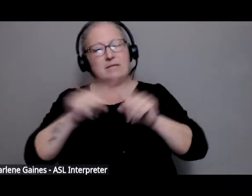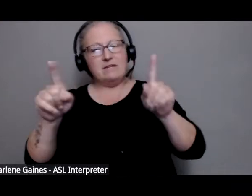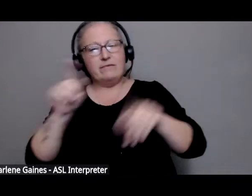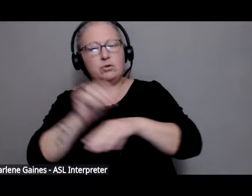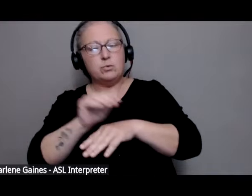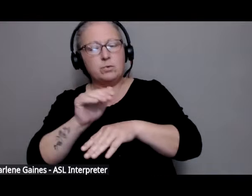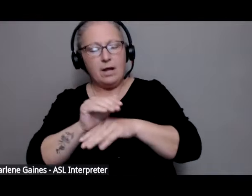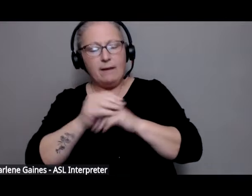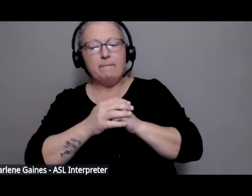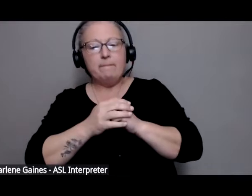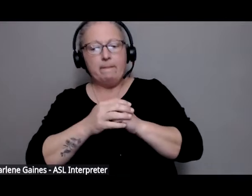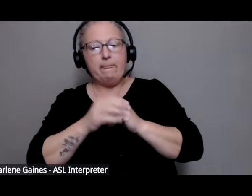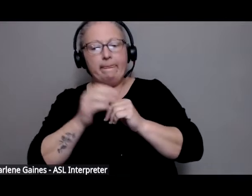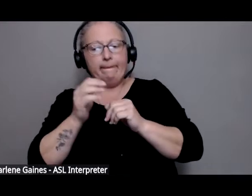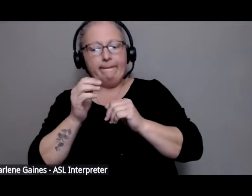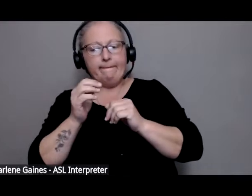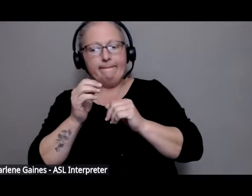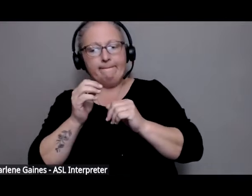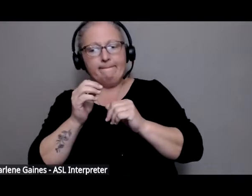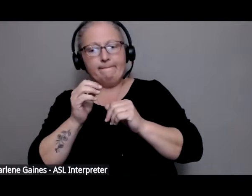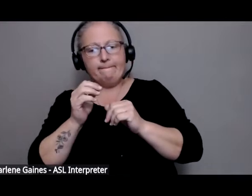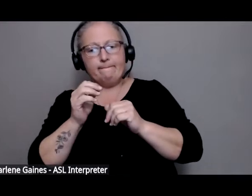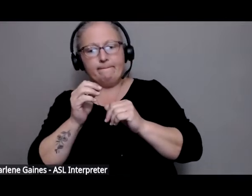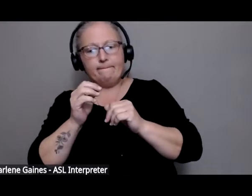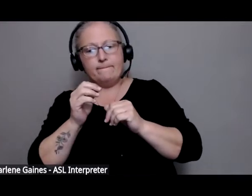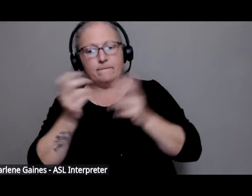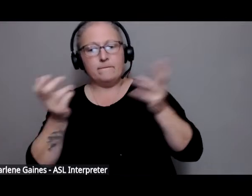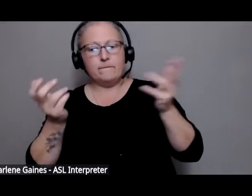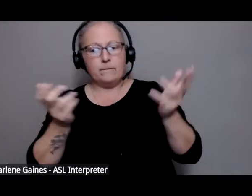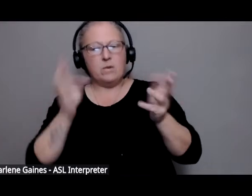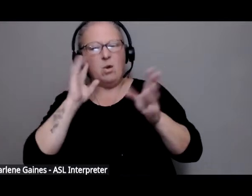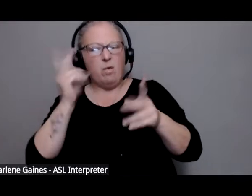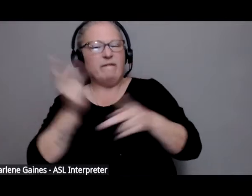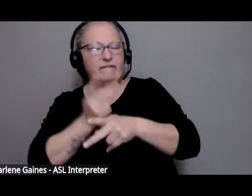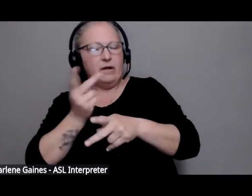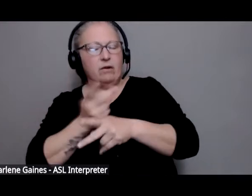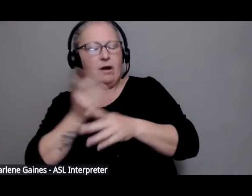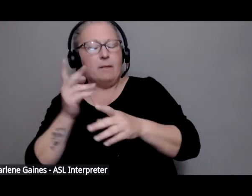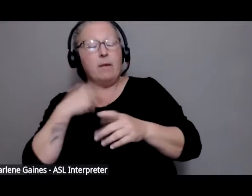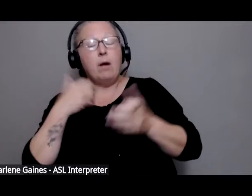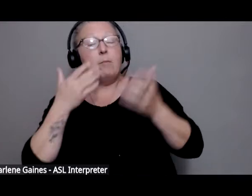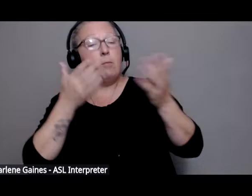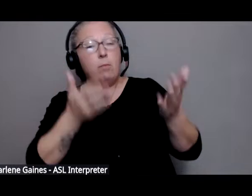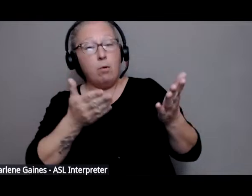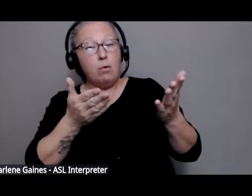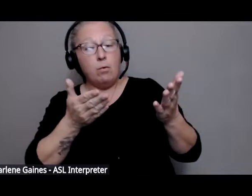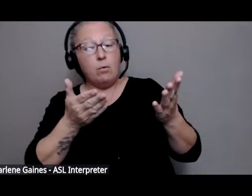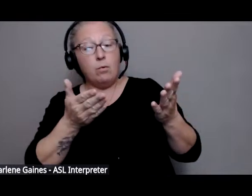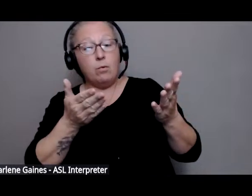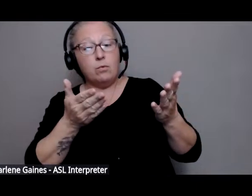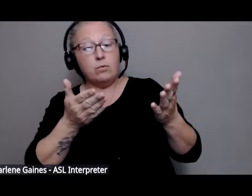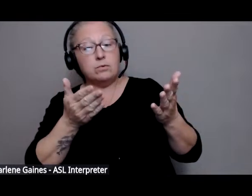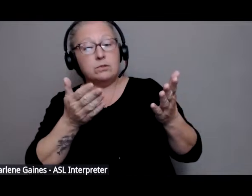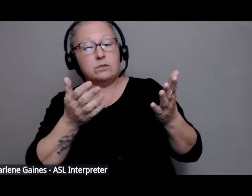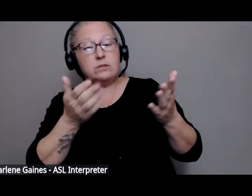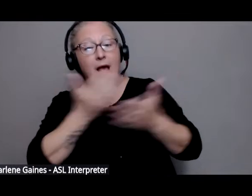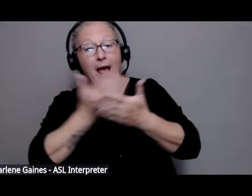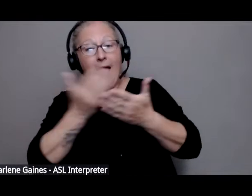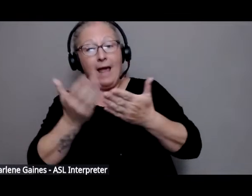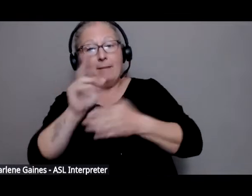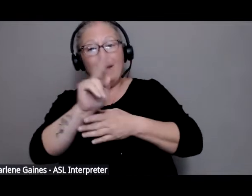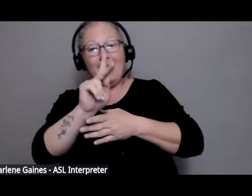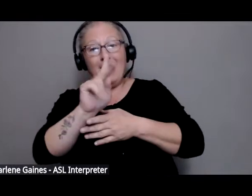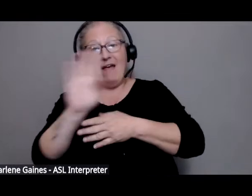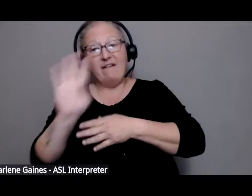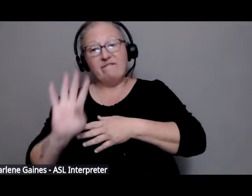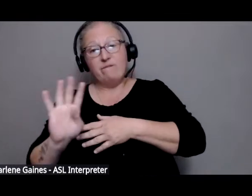tonight, and you know, we'll figure it out. I'd like to propose that we have item K4,